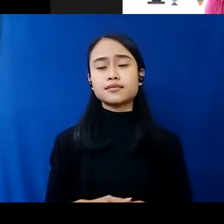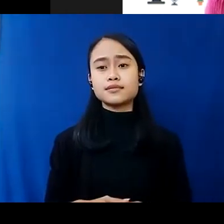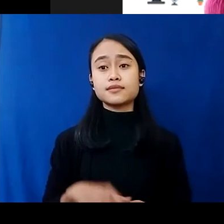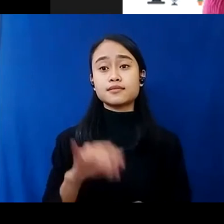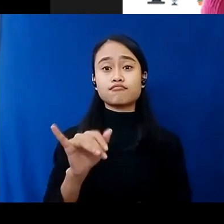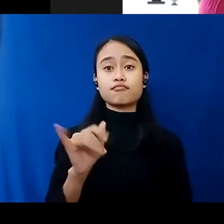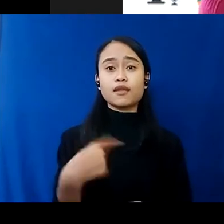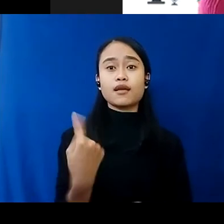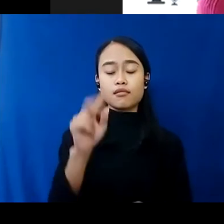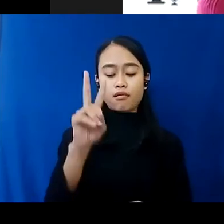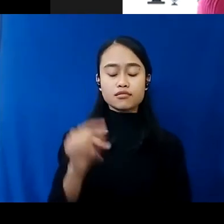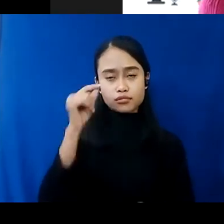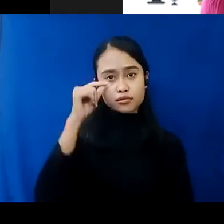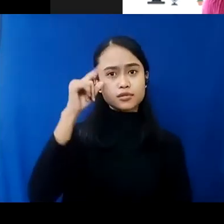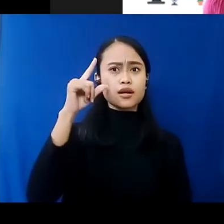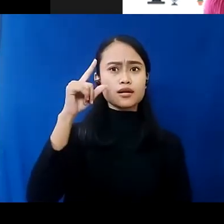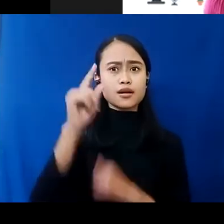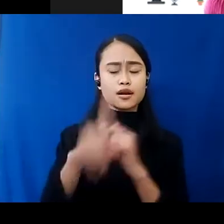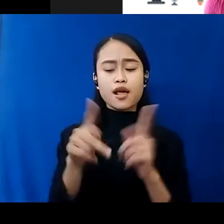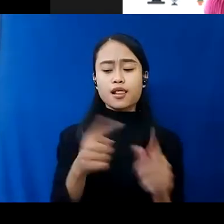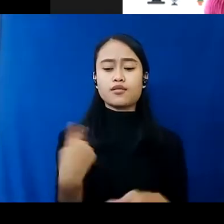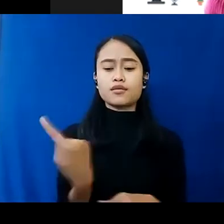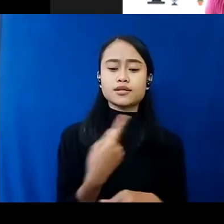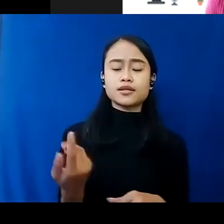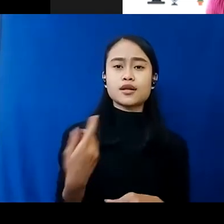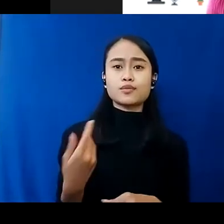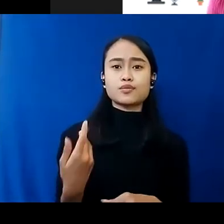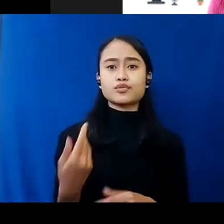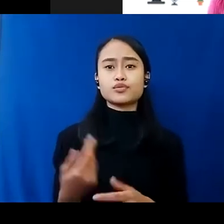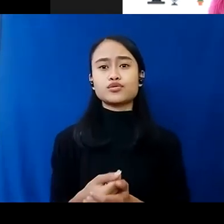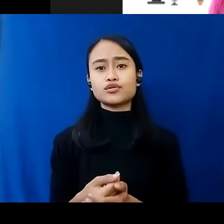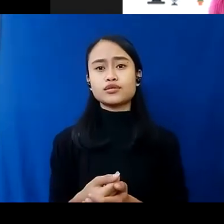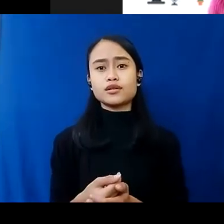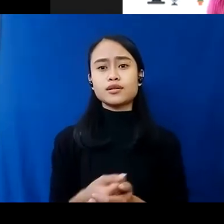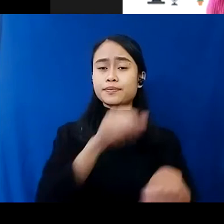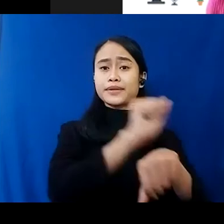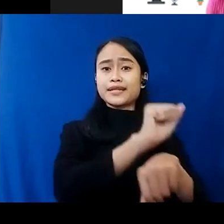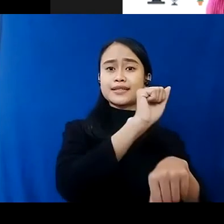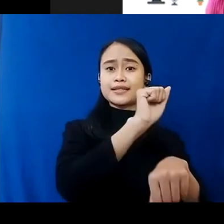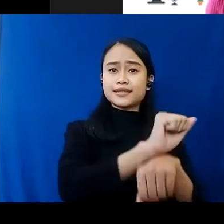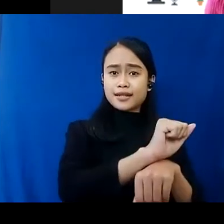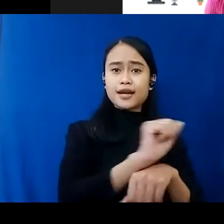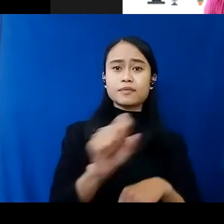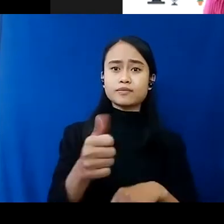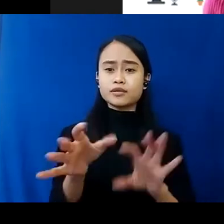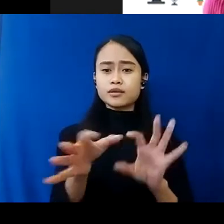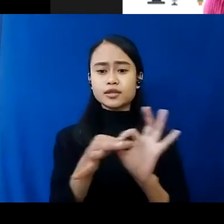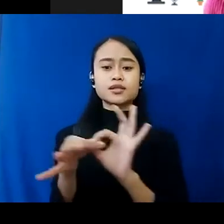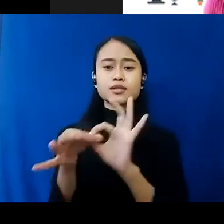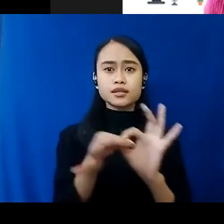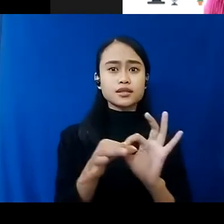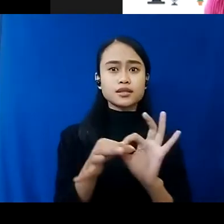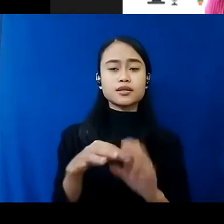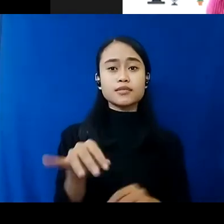And Adults Who Deal With Children To Understand The Online Safety Risks First And Foremost So Digital Literacy